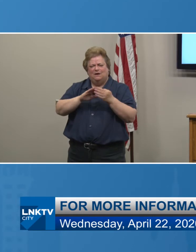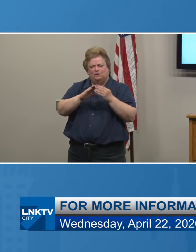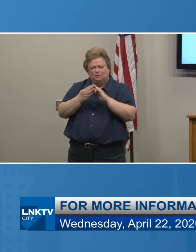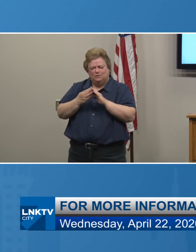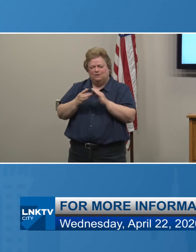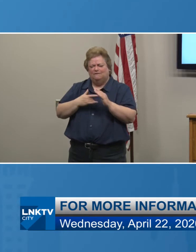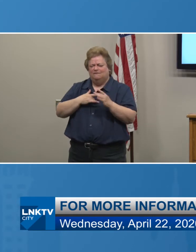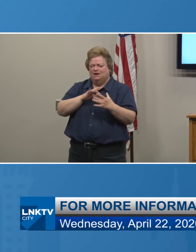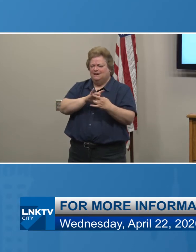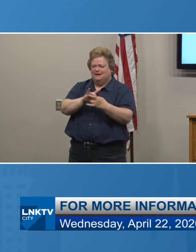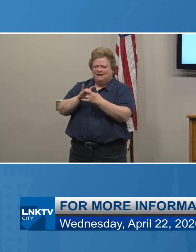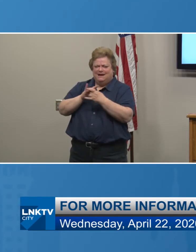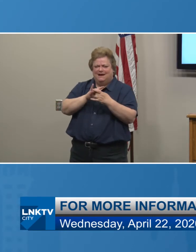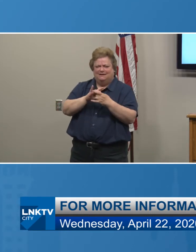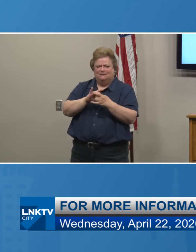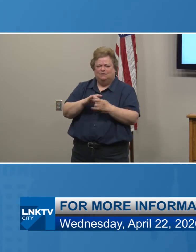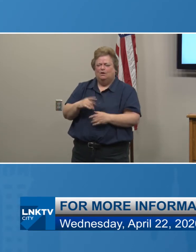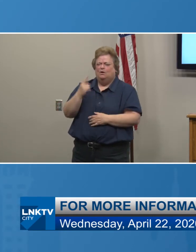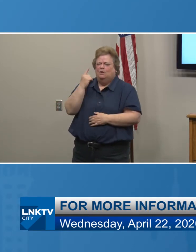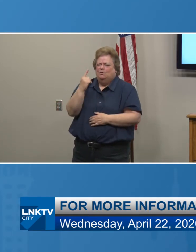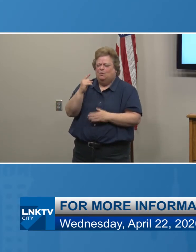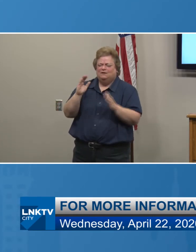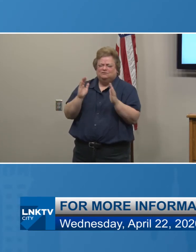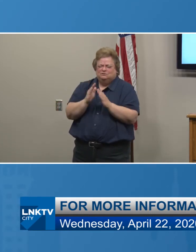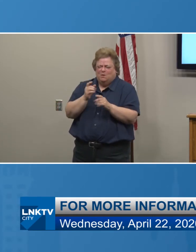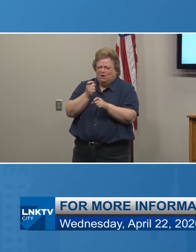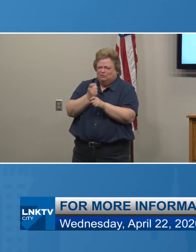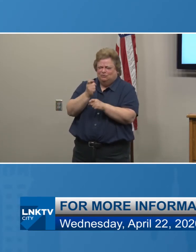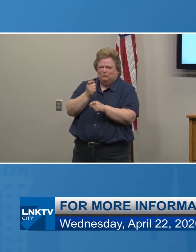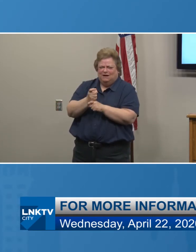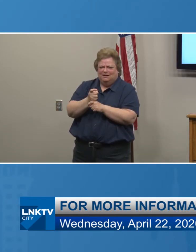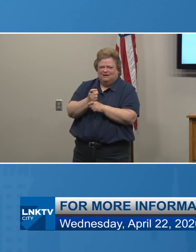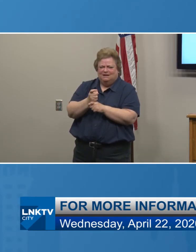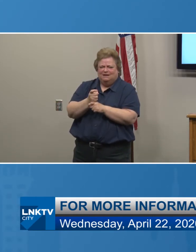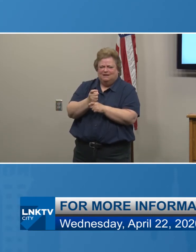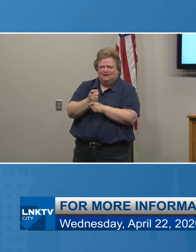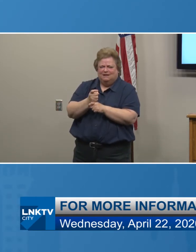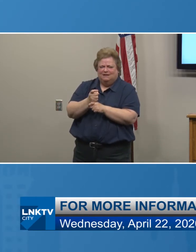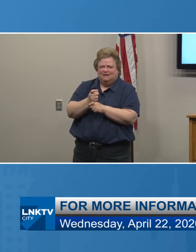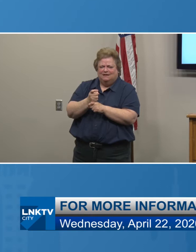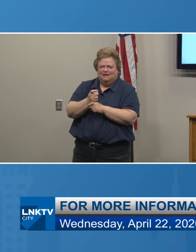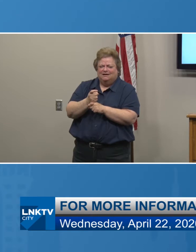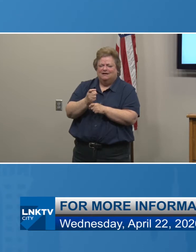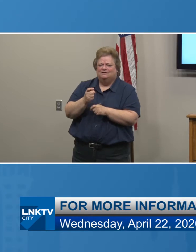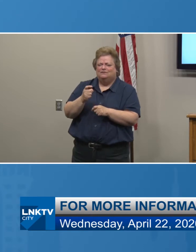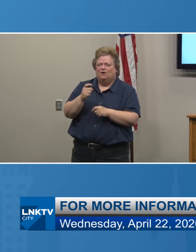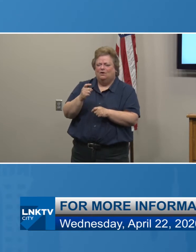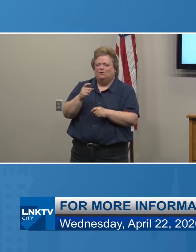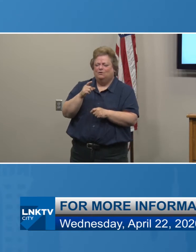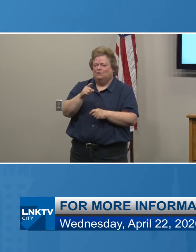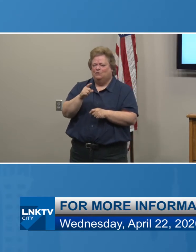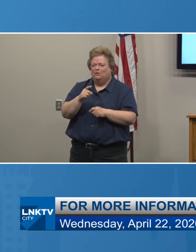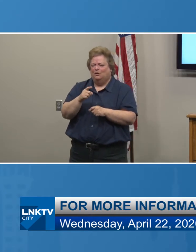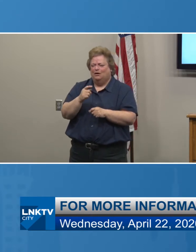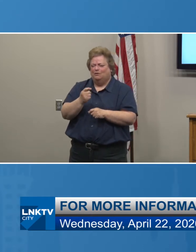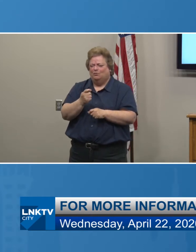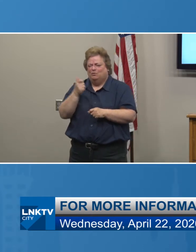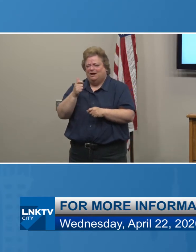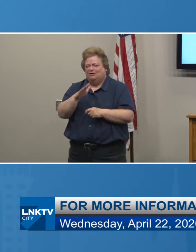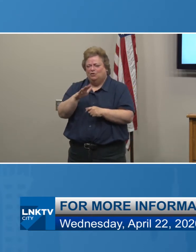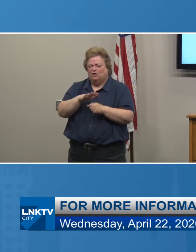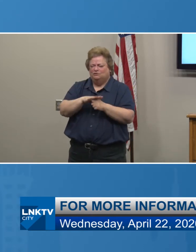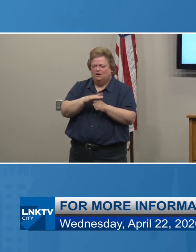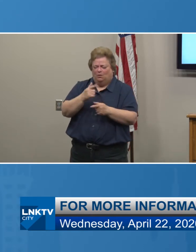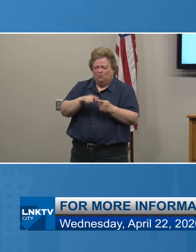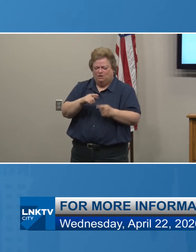each other. One other small trick is rating your stress. So if you're having a stressful